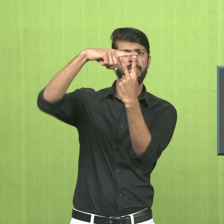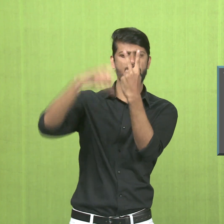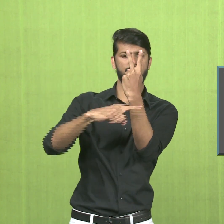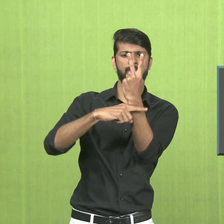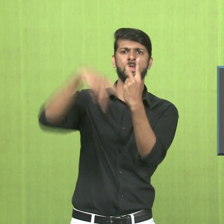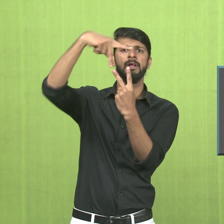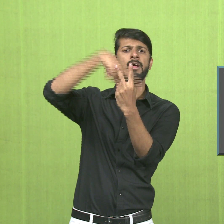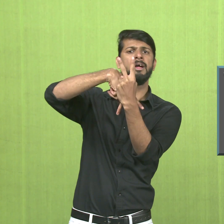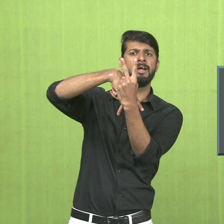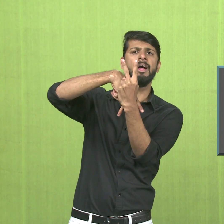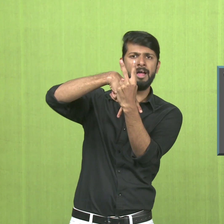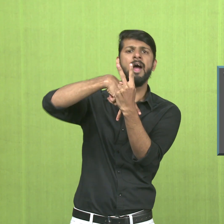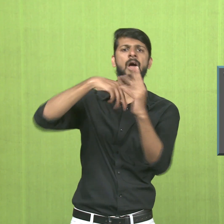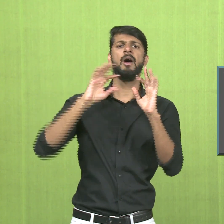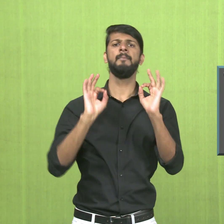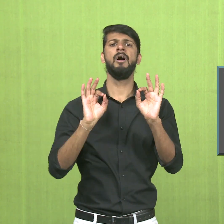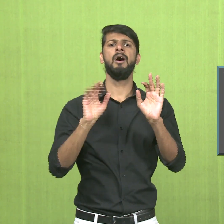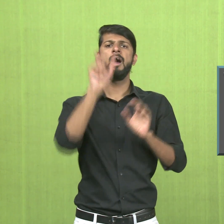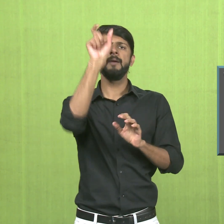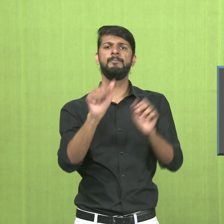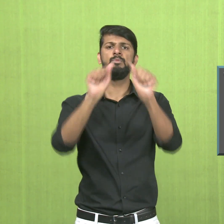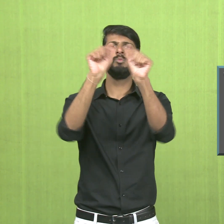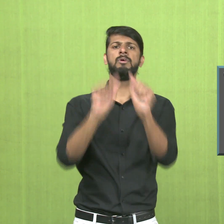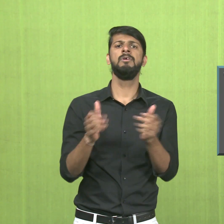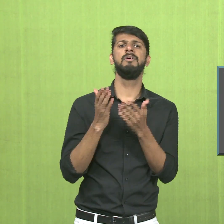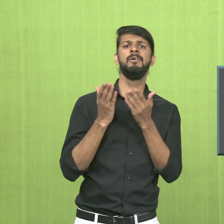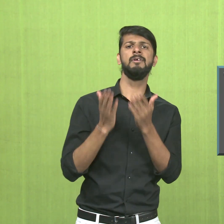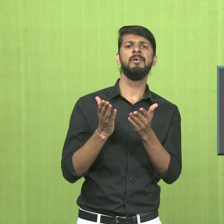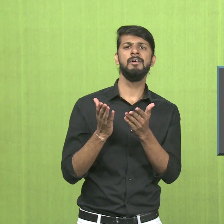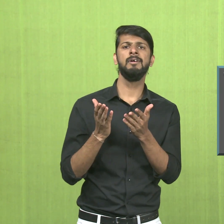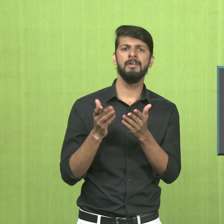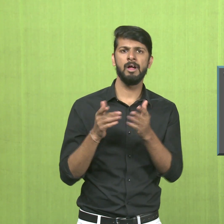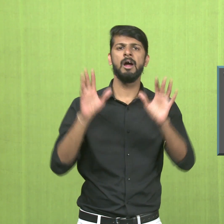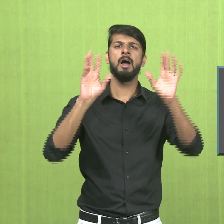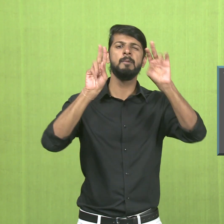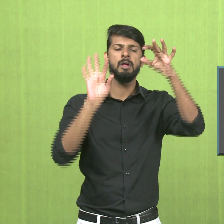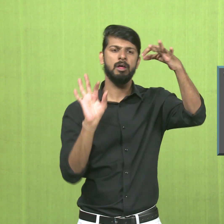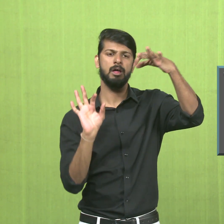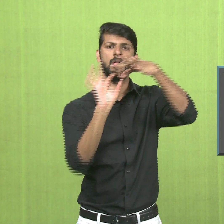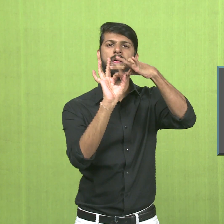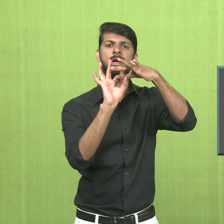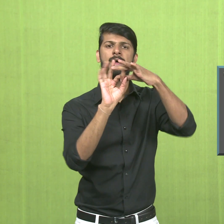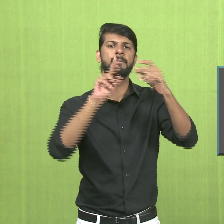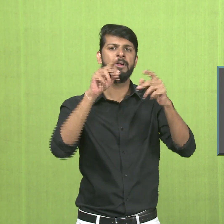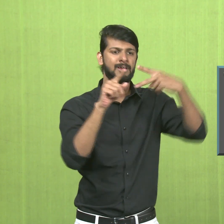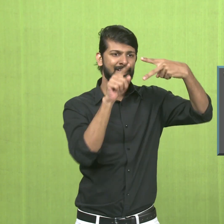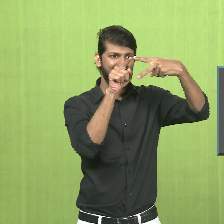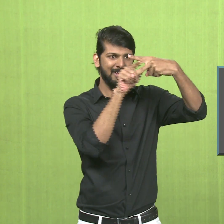Or if it has to be a human, even then the apex of the two triangles are joined together and then you get that